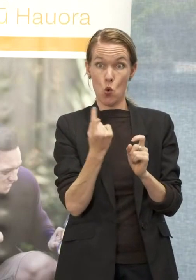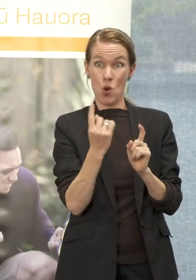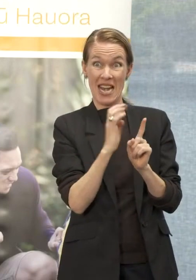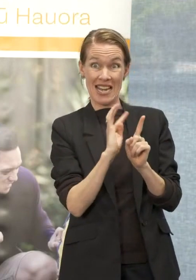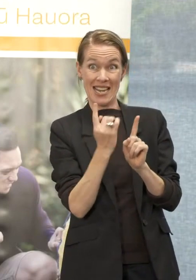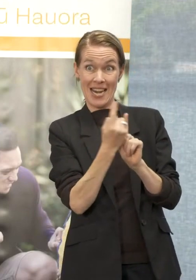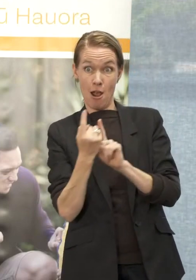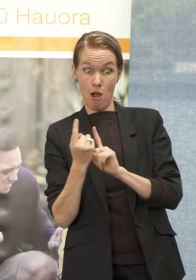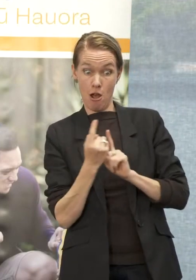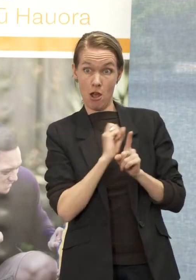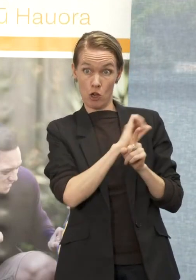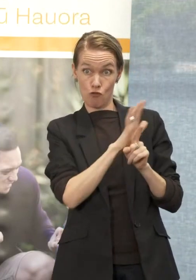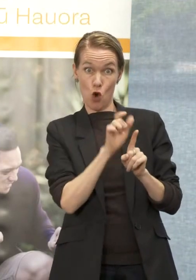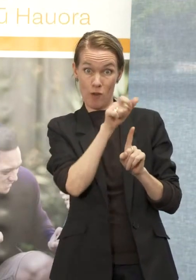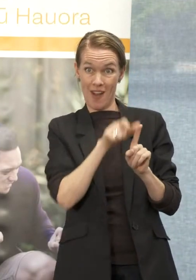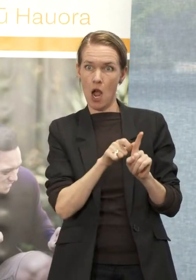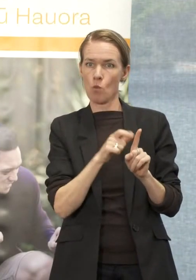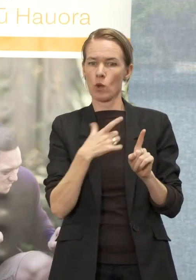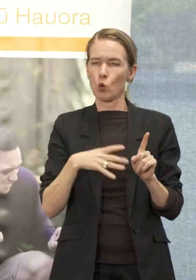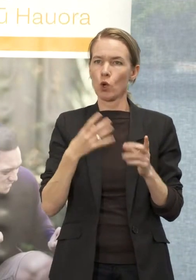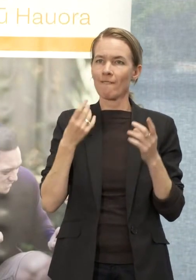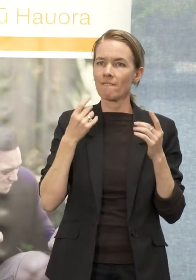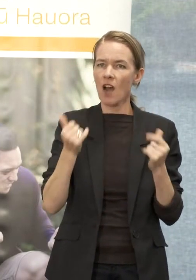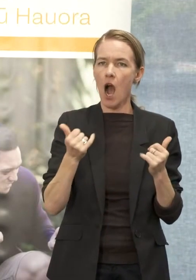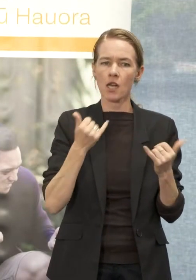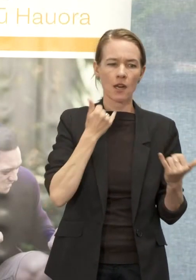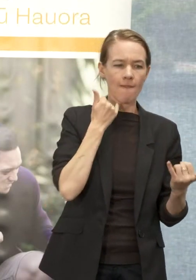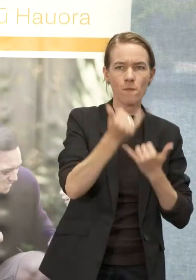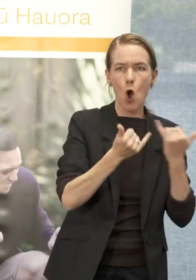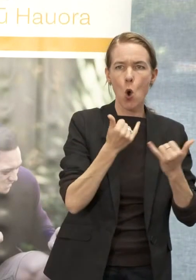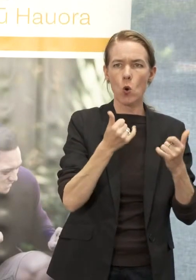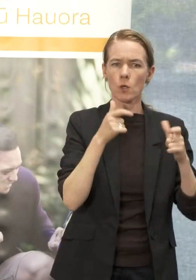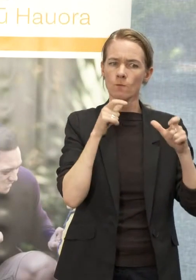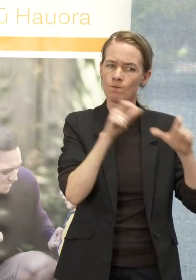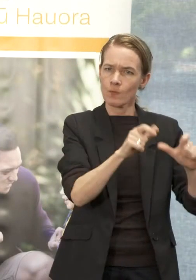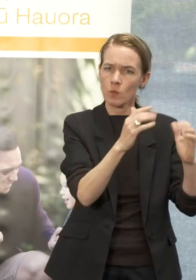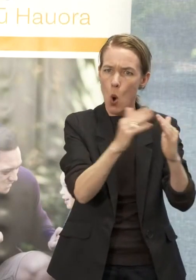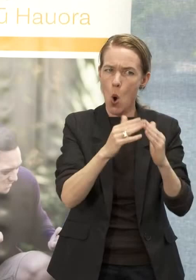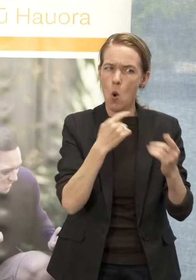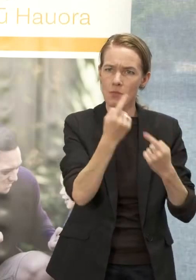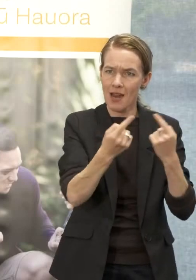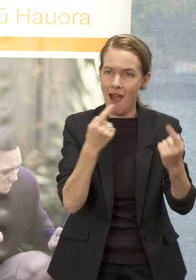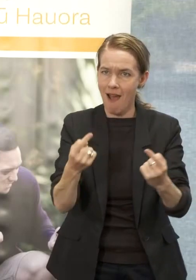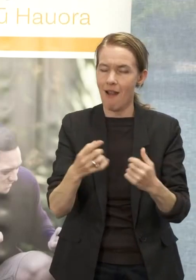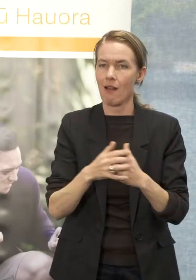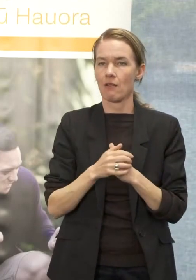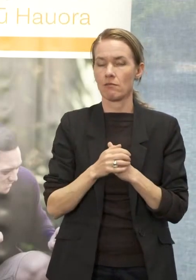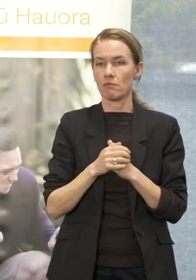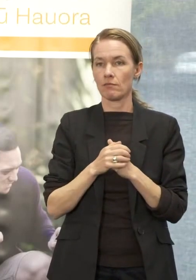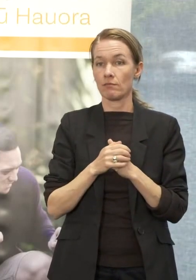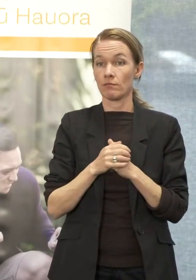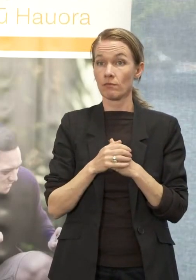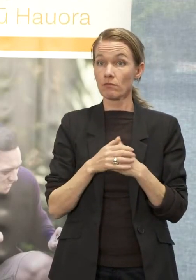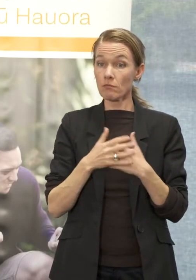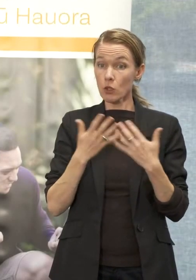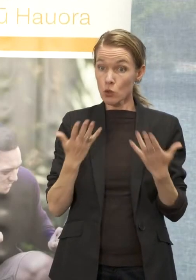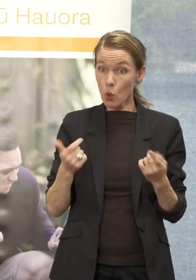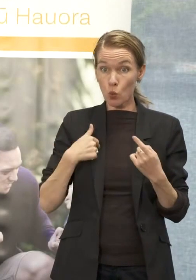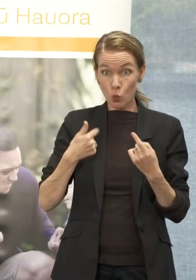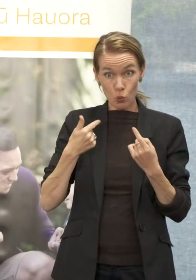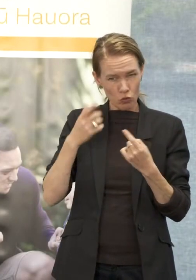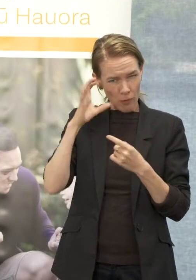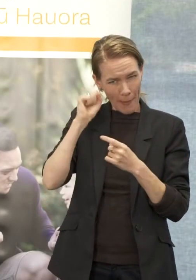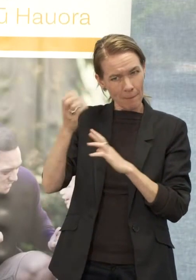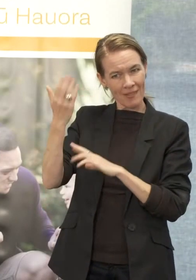recall, back then we rolled out the contact tracing service across our different public health units